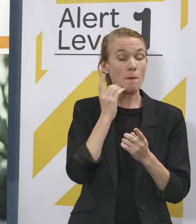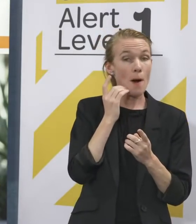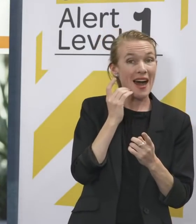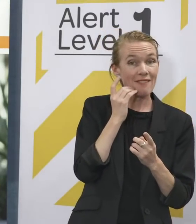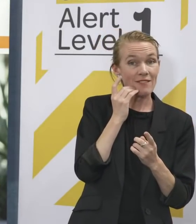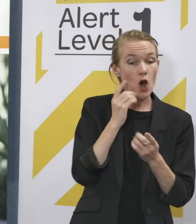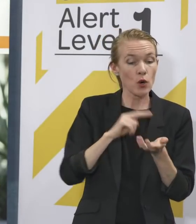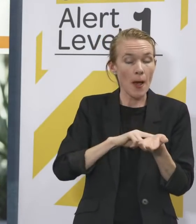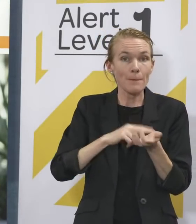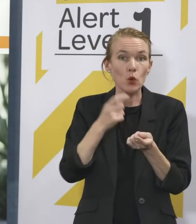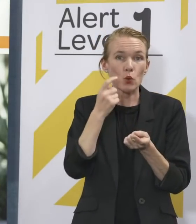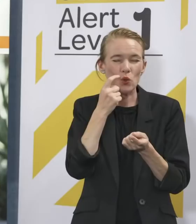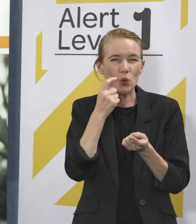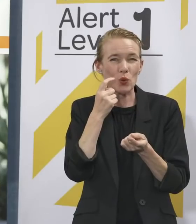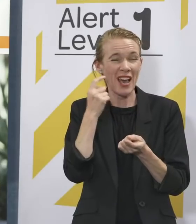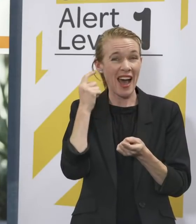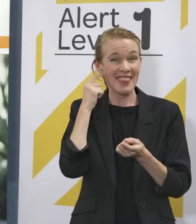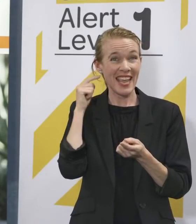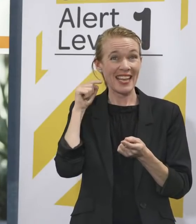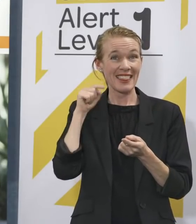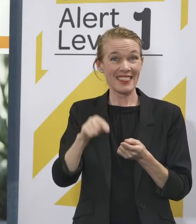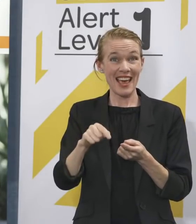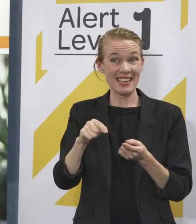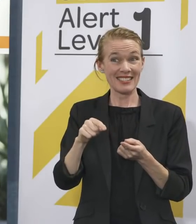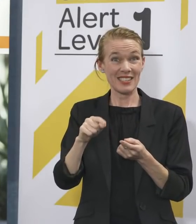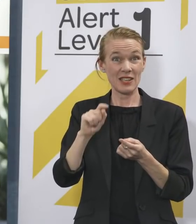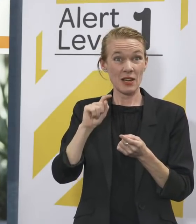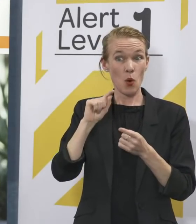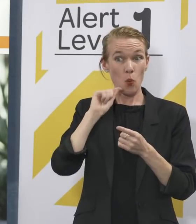continue to be a minor part of contact